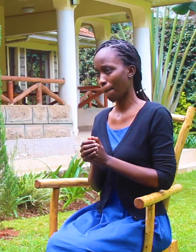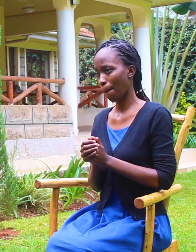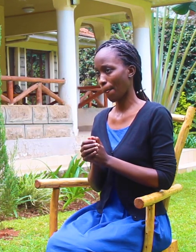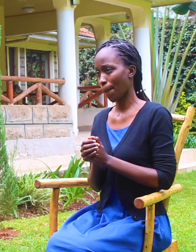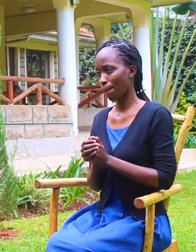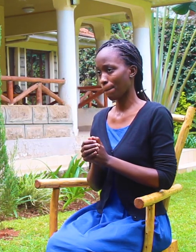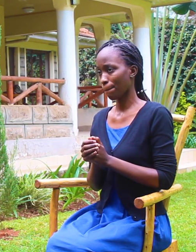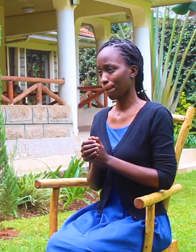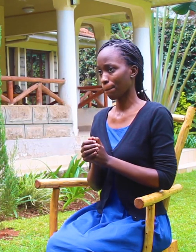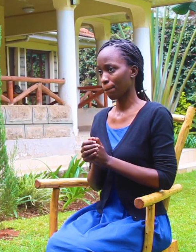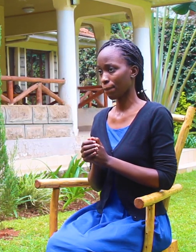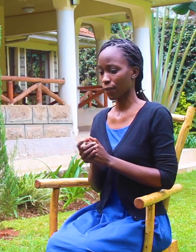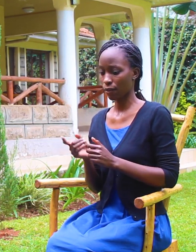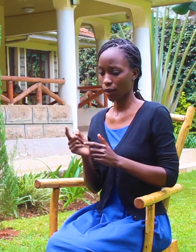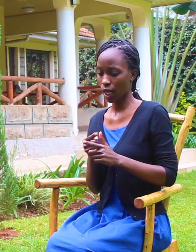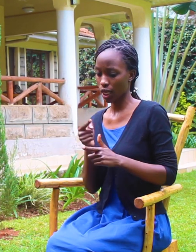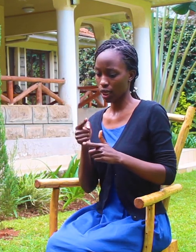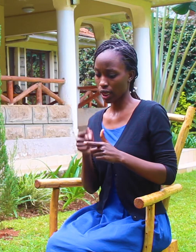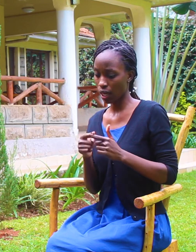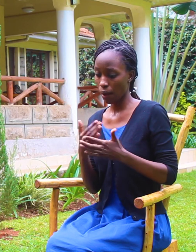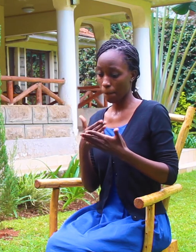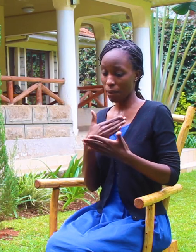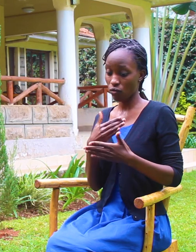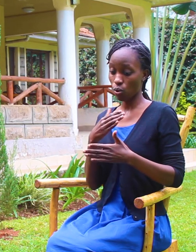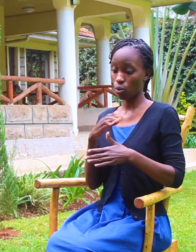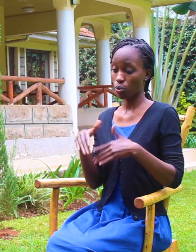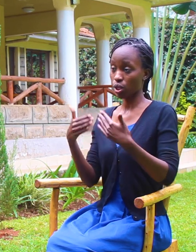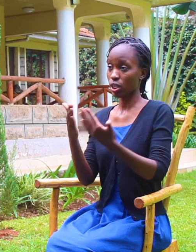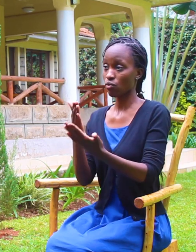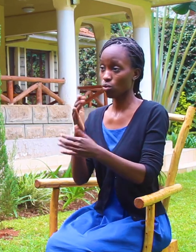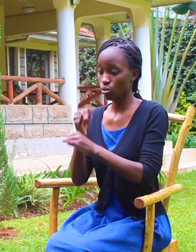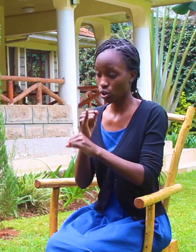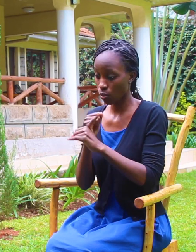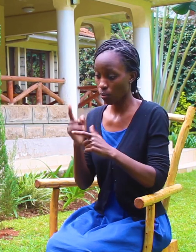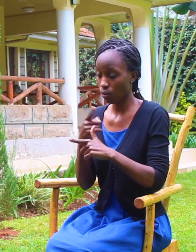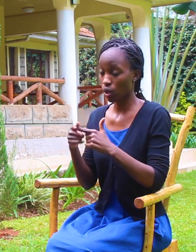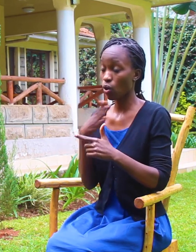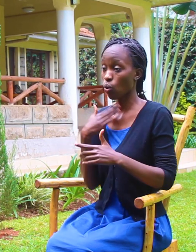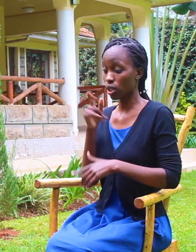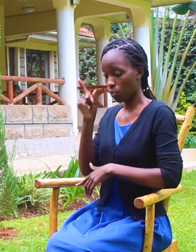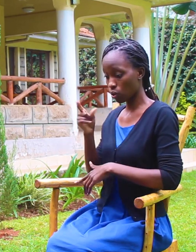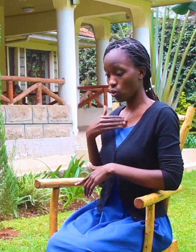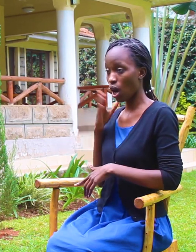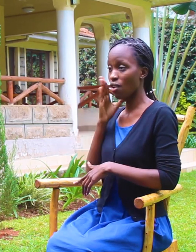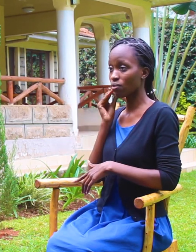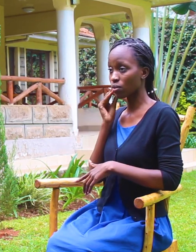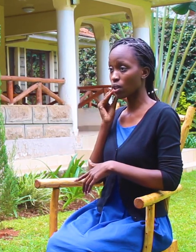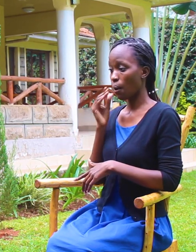they need experience. So having a hearing impairment was another added problem